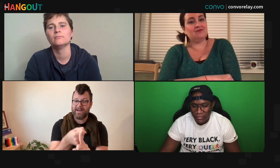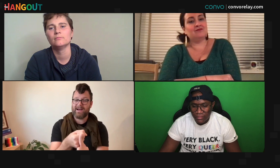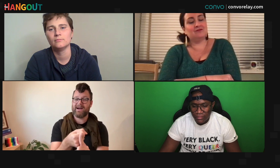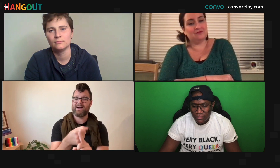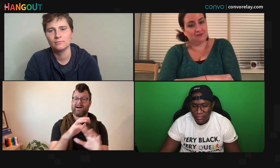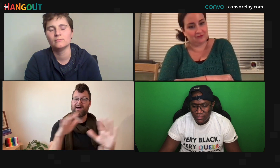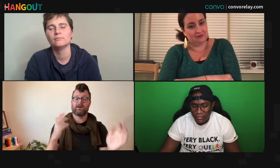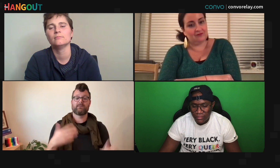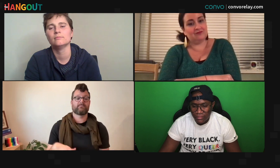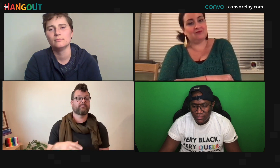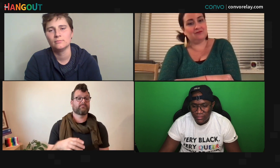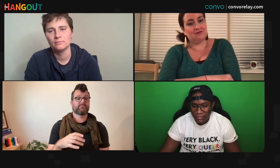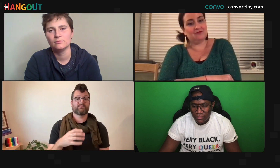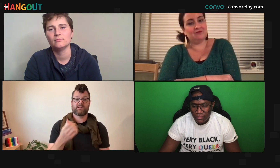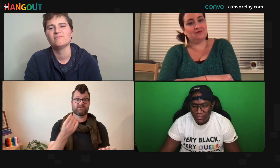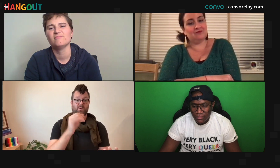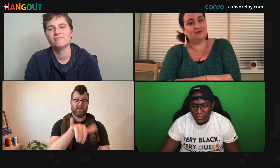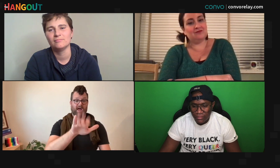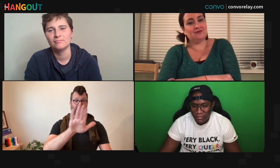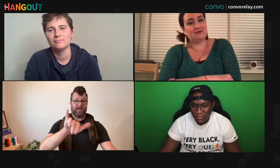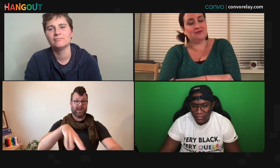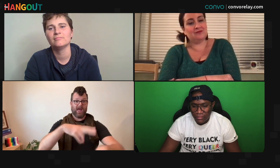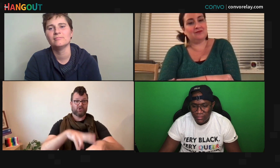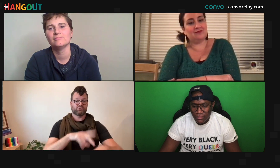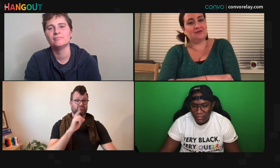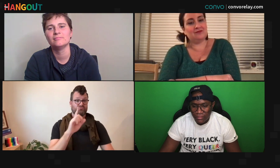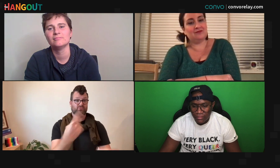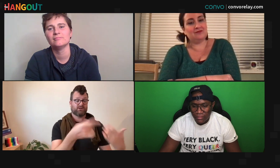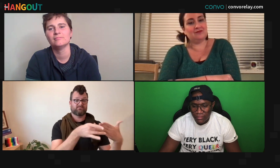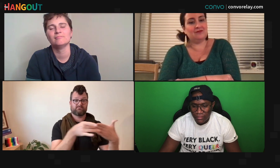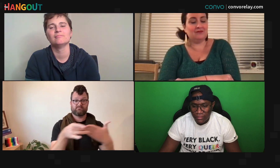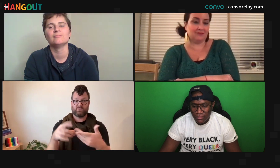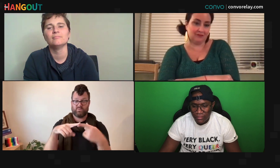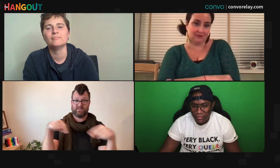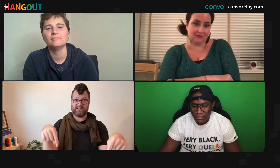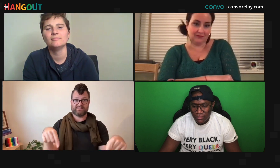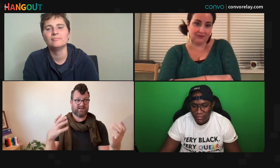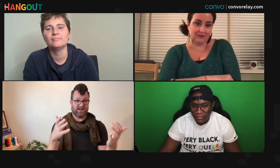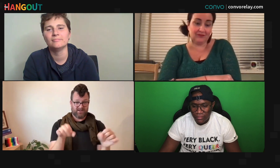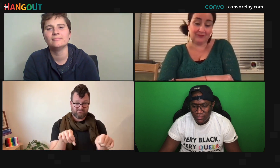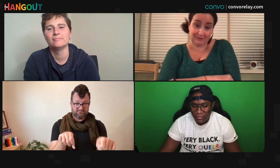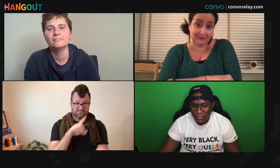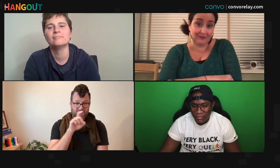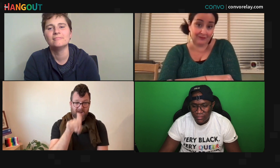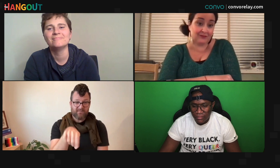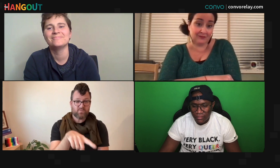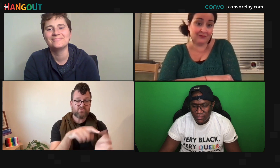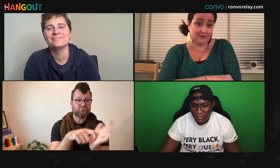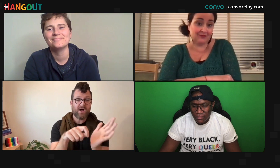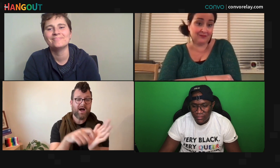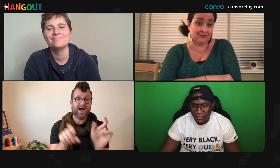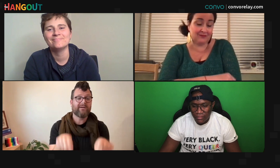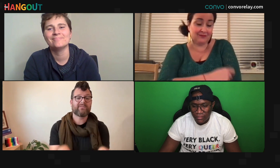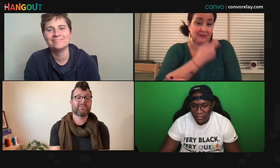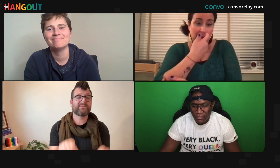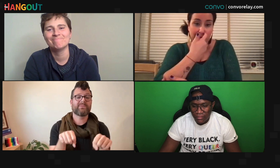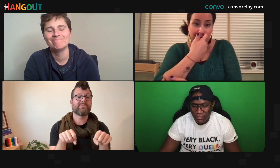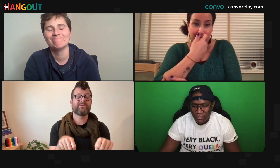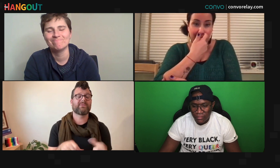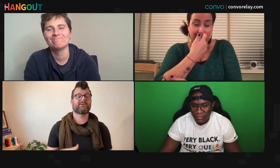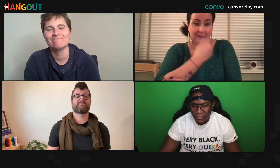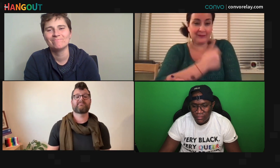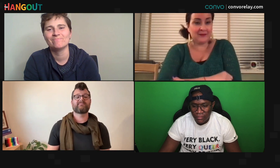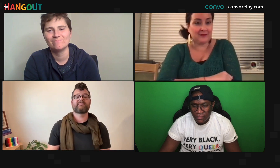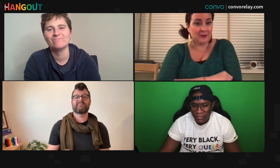stories too. What does that mean for change and impact? And really naturally, that just led to